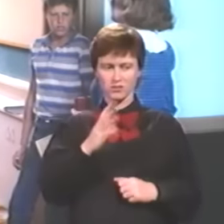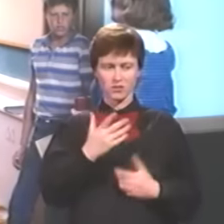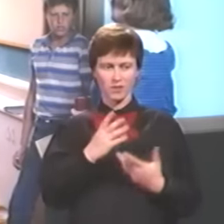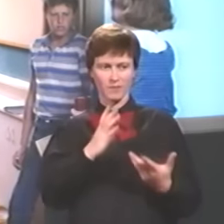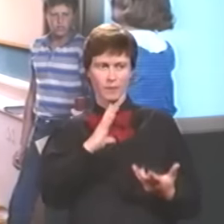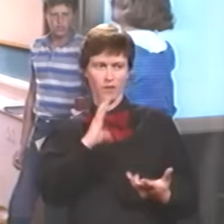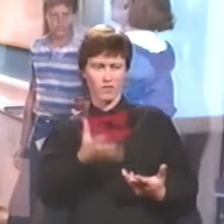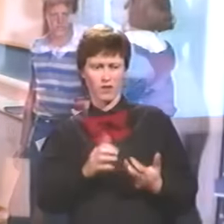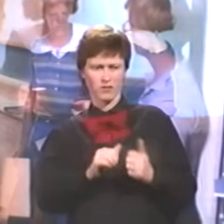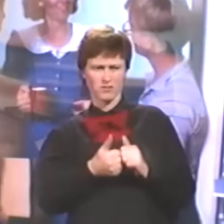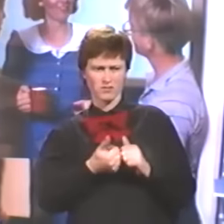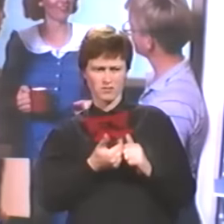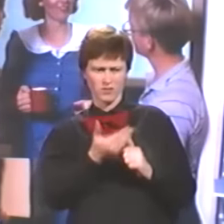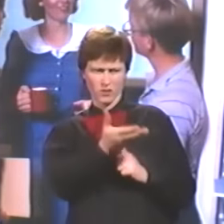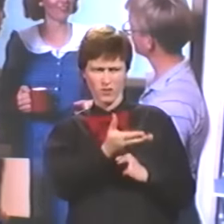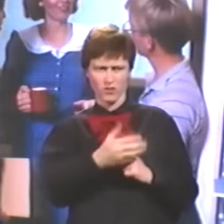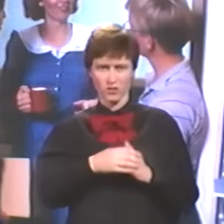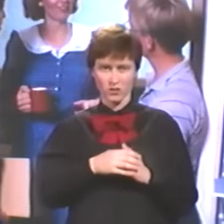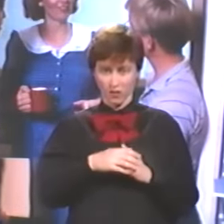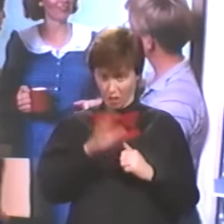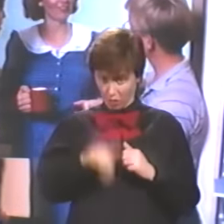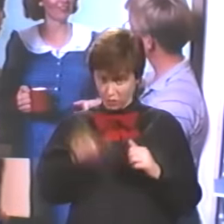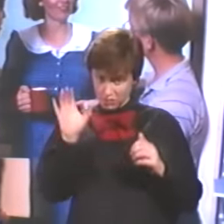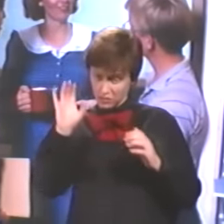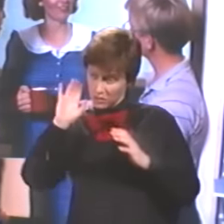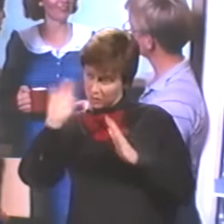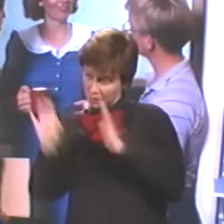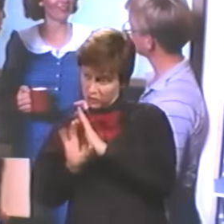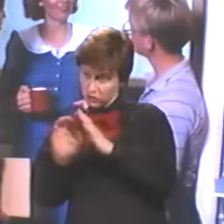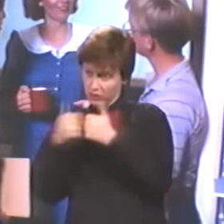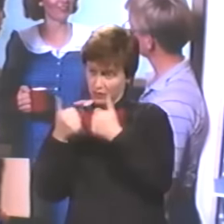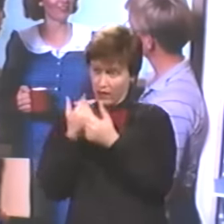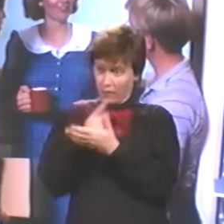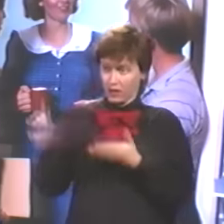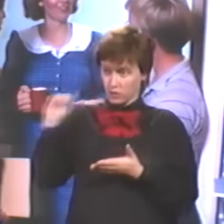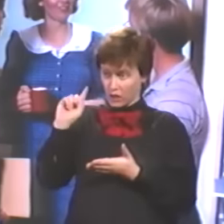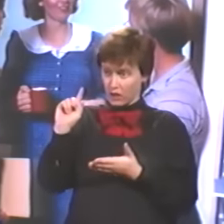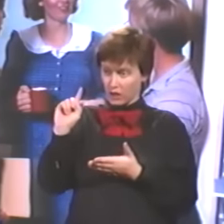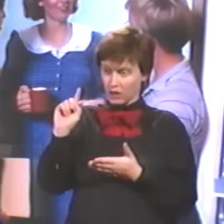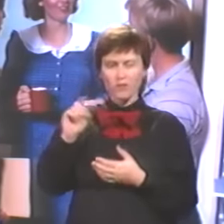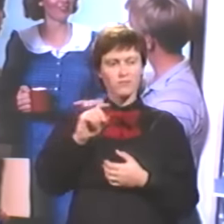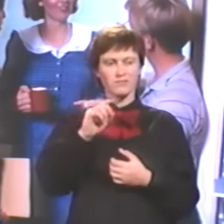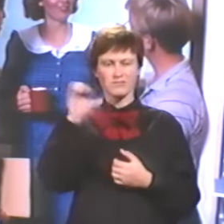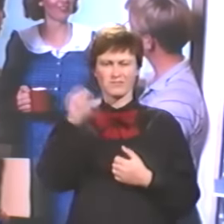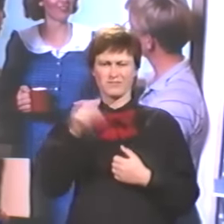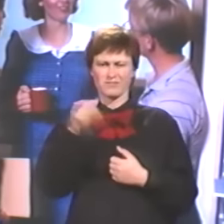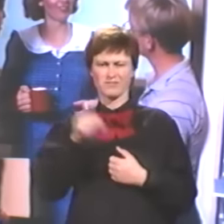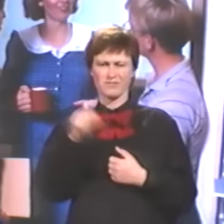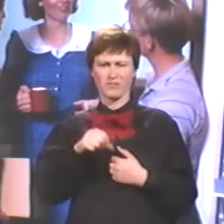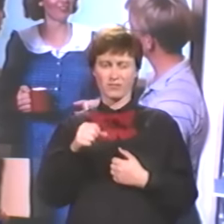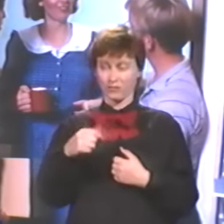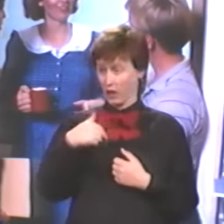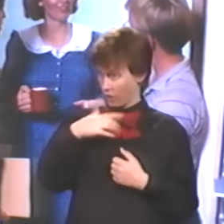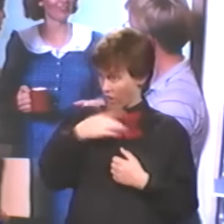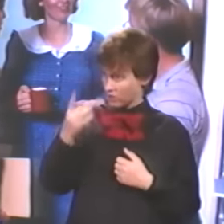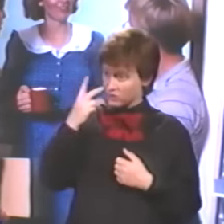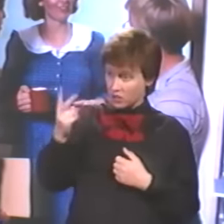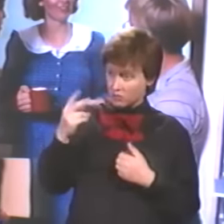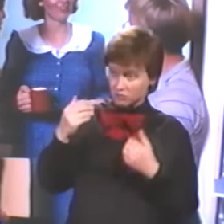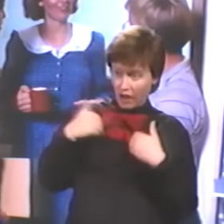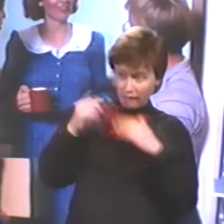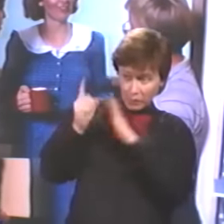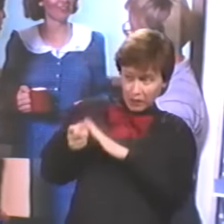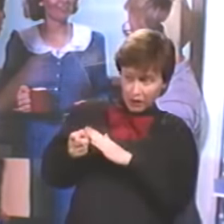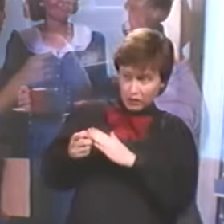are you? Are those the pictures you took of the game last week, Neil? Yeah. Oh, I'd like to see them. Do you have a minute?